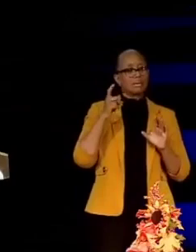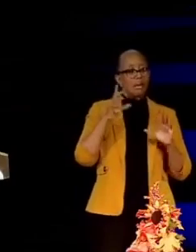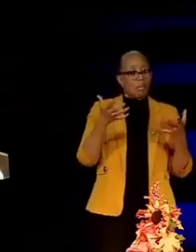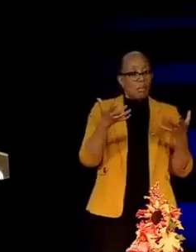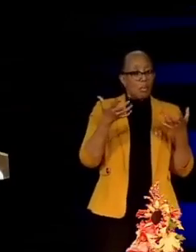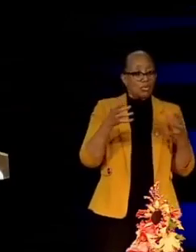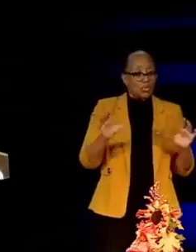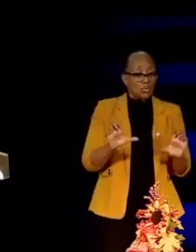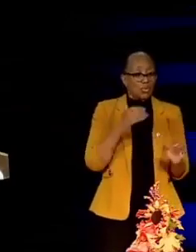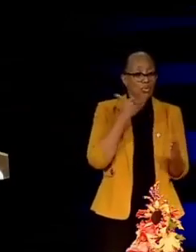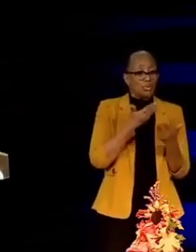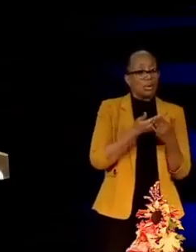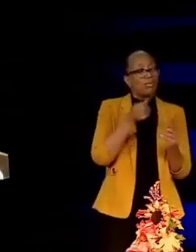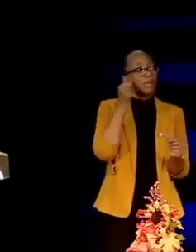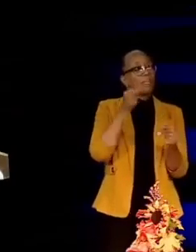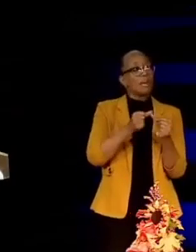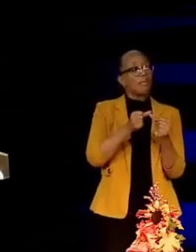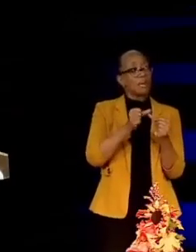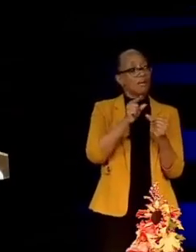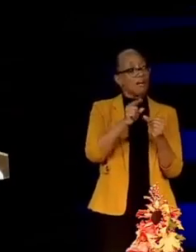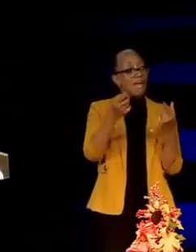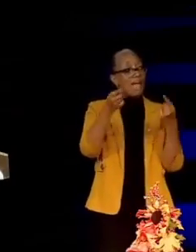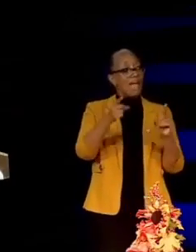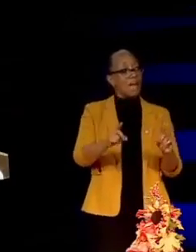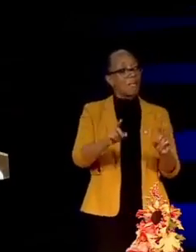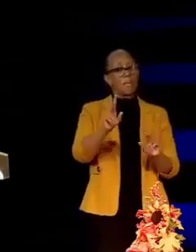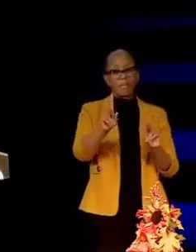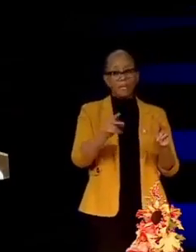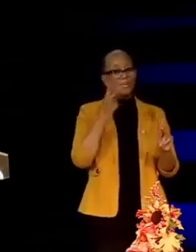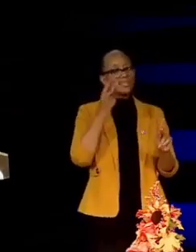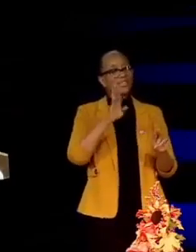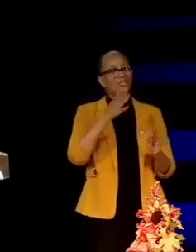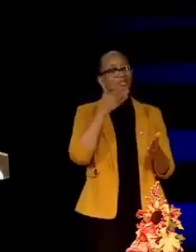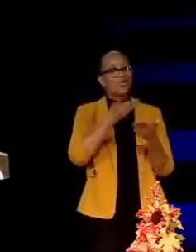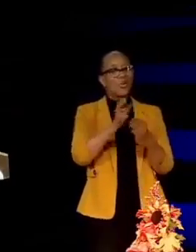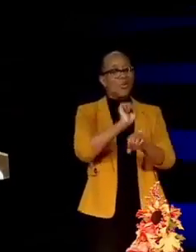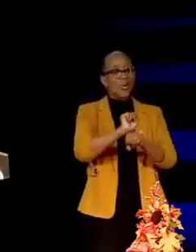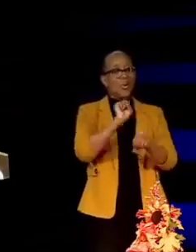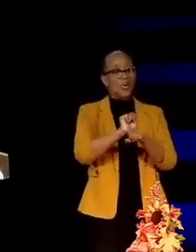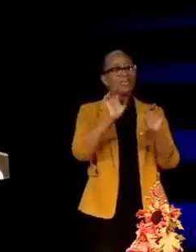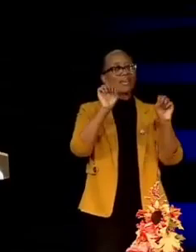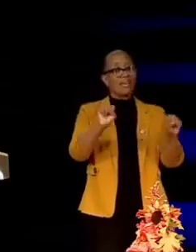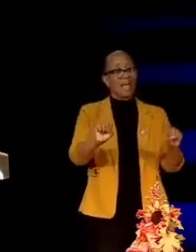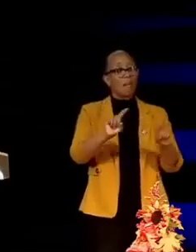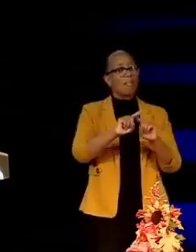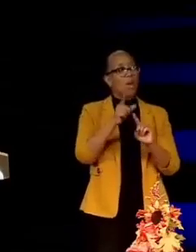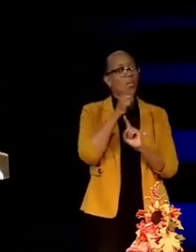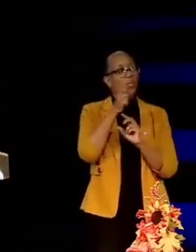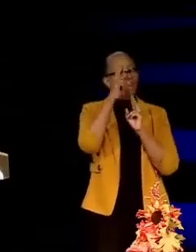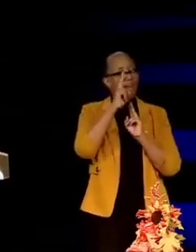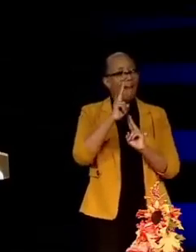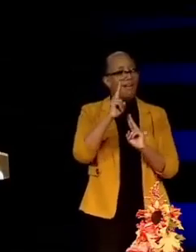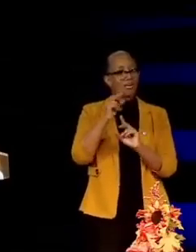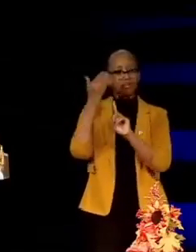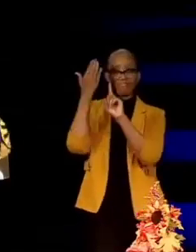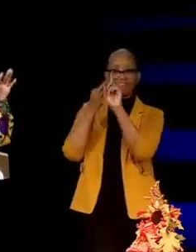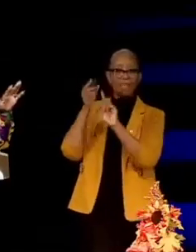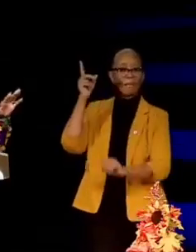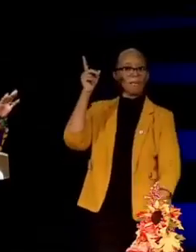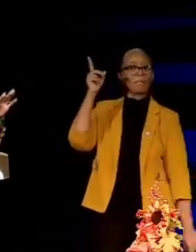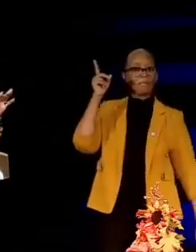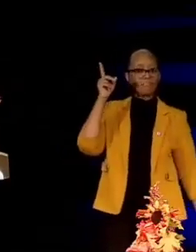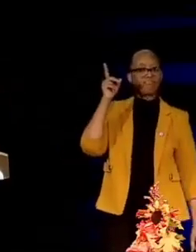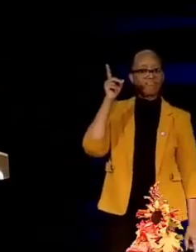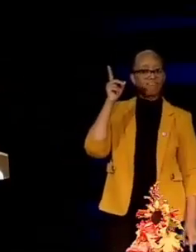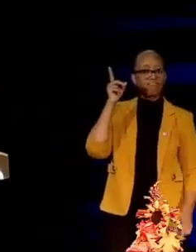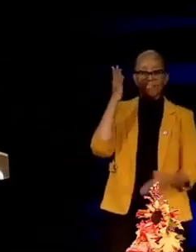good. Remember, when we do good, men see the good works and then glorify the Father, which is